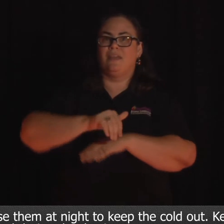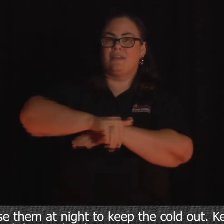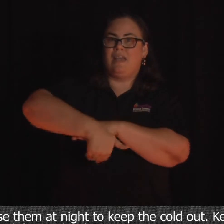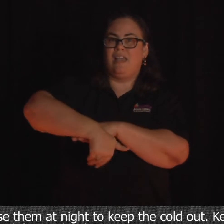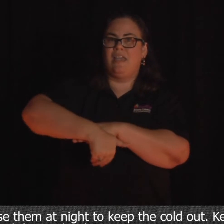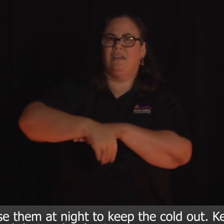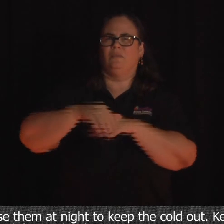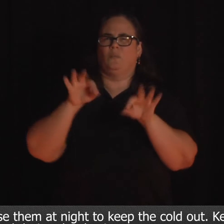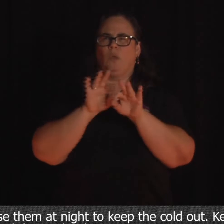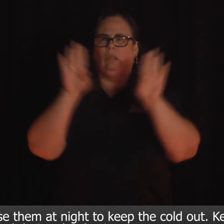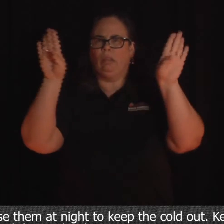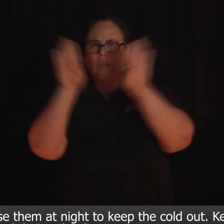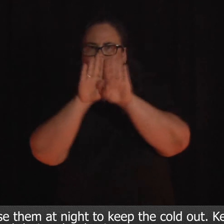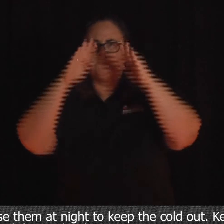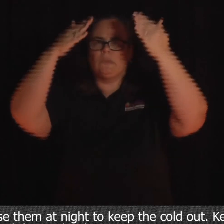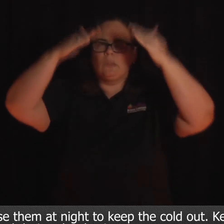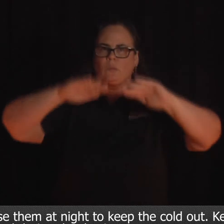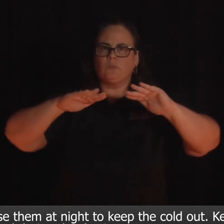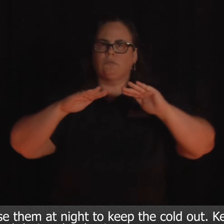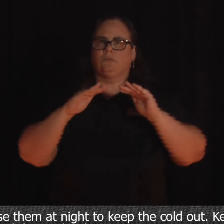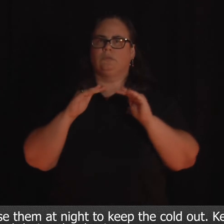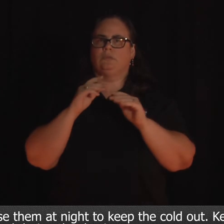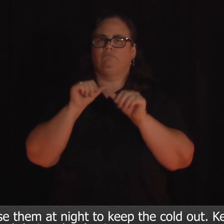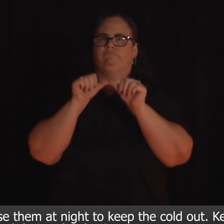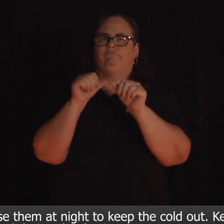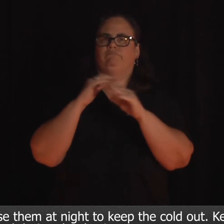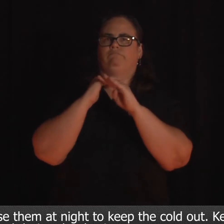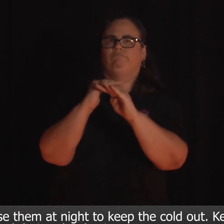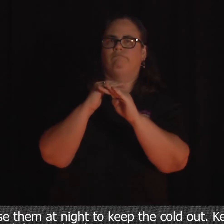Close them at night to keep the cold out.